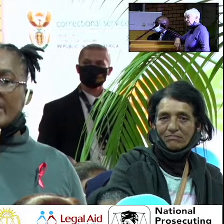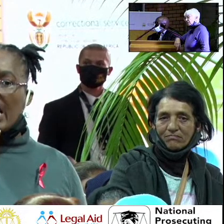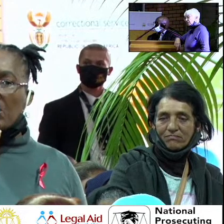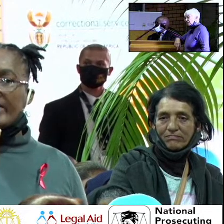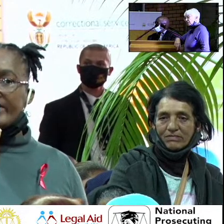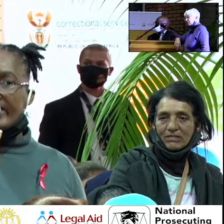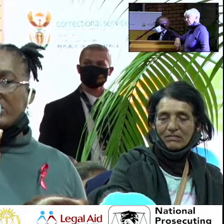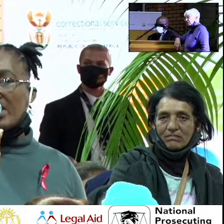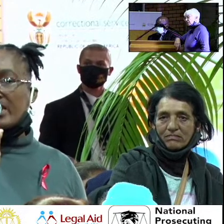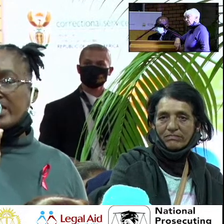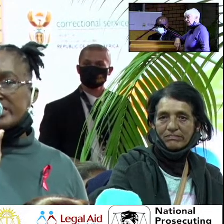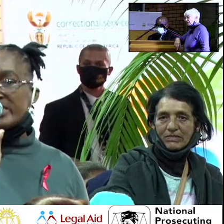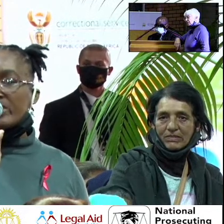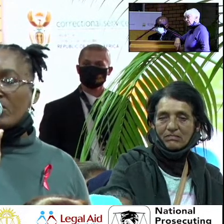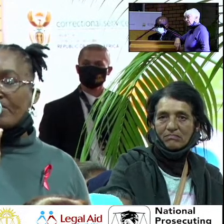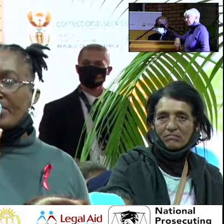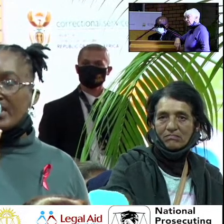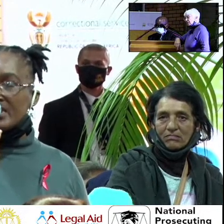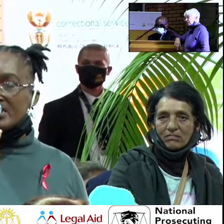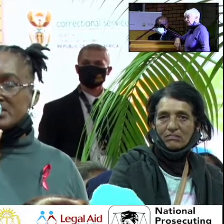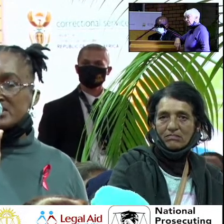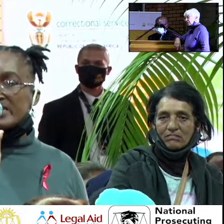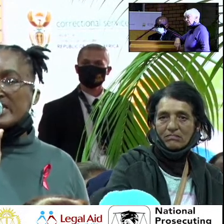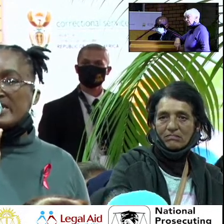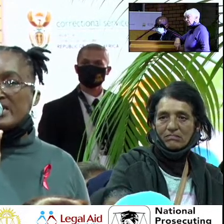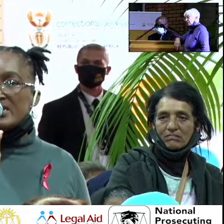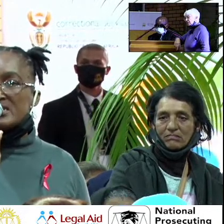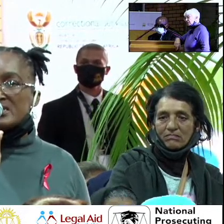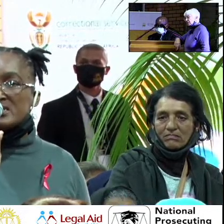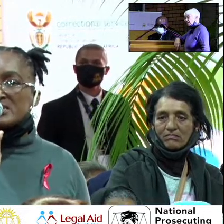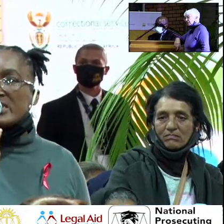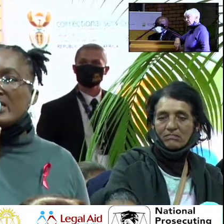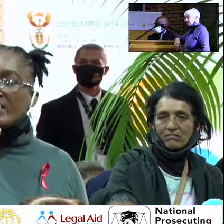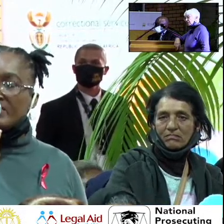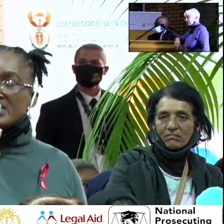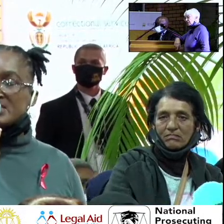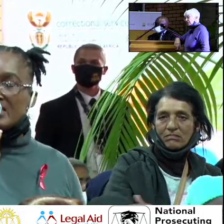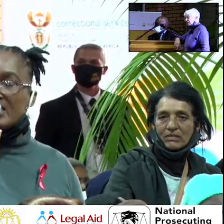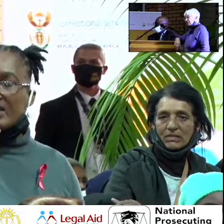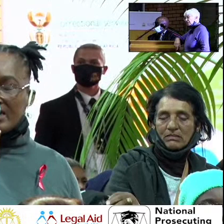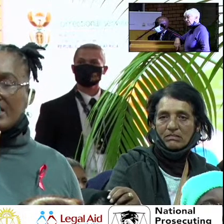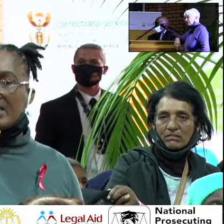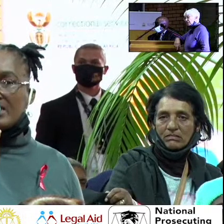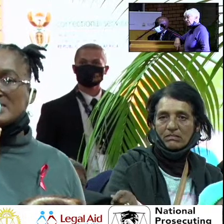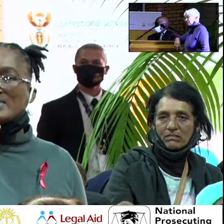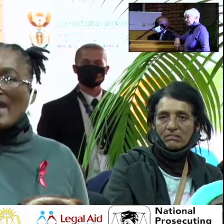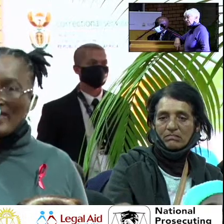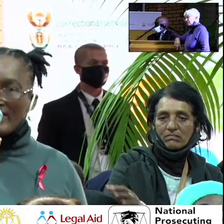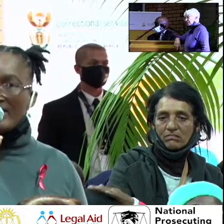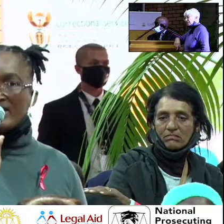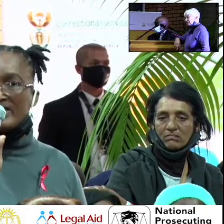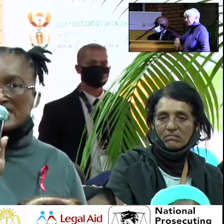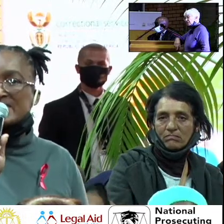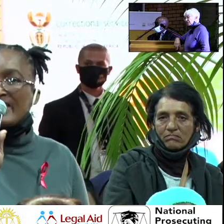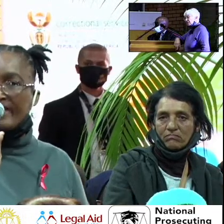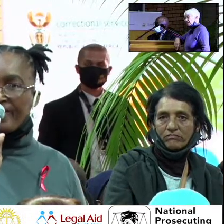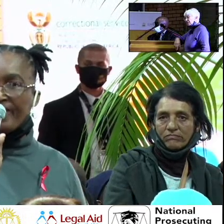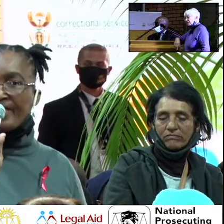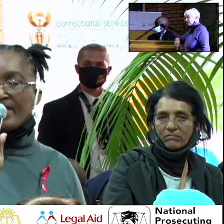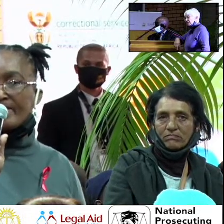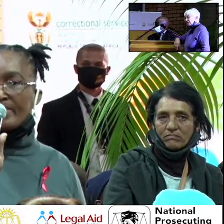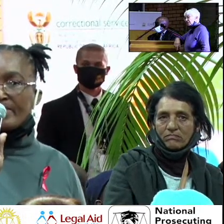Each now and then we are getting complaints, killings, every single day there's